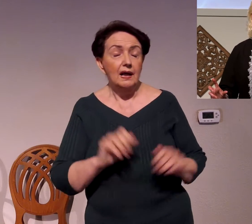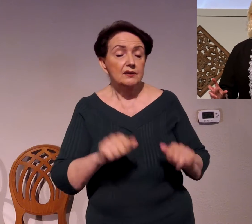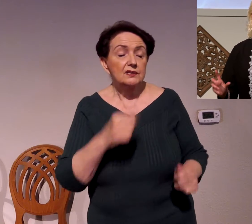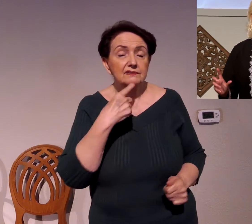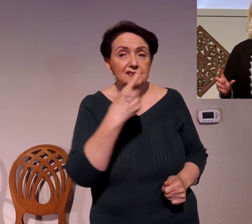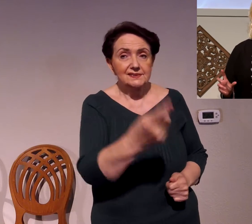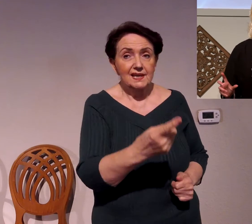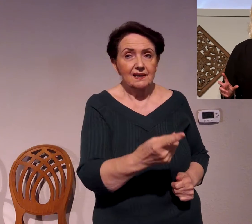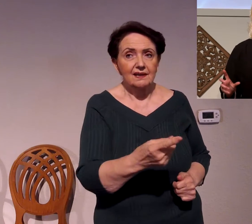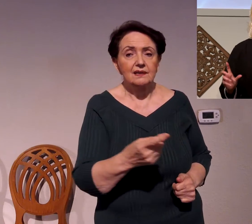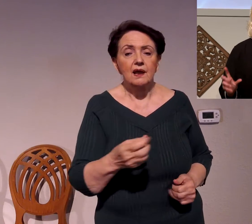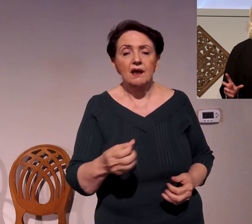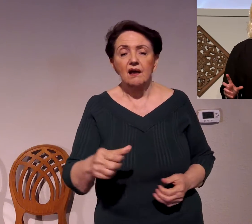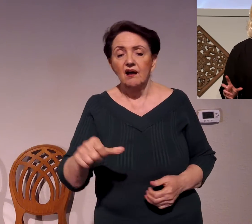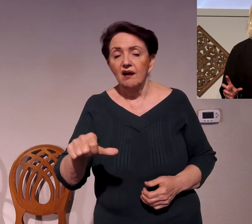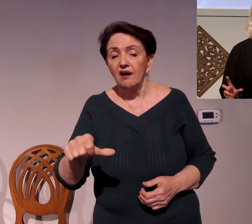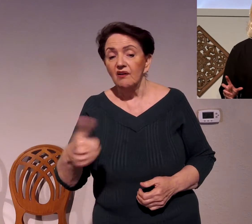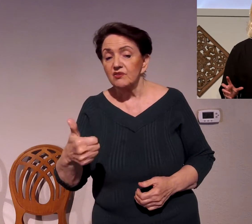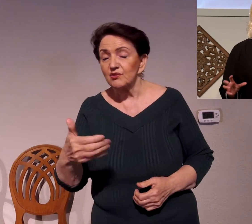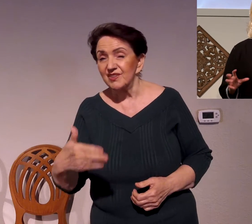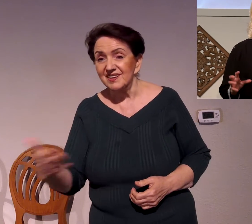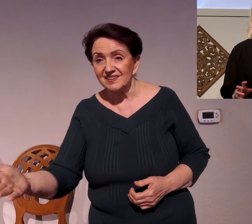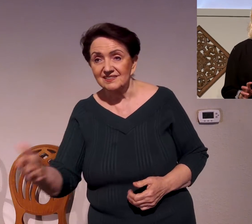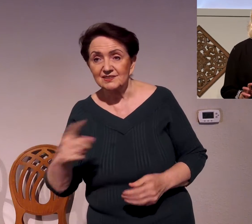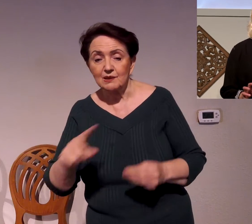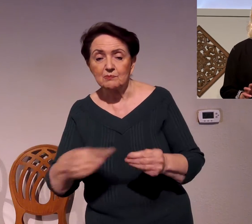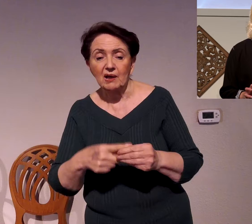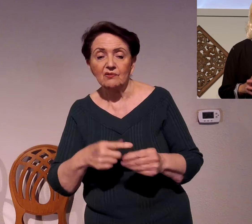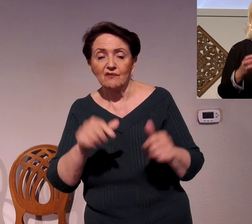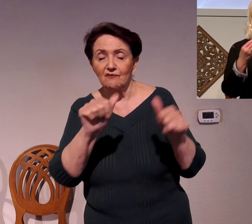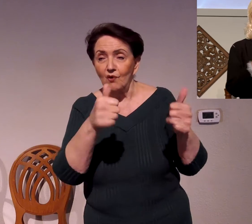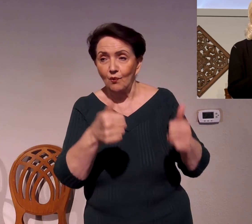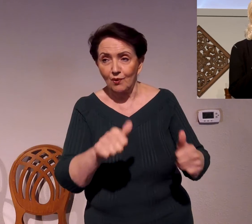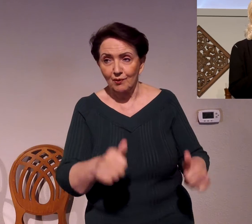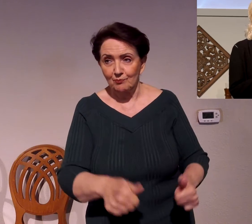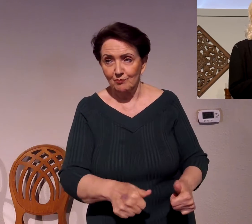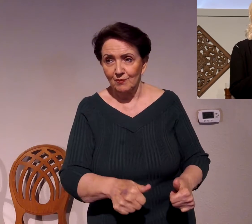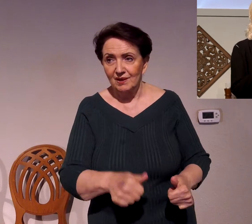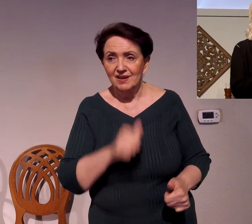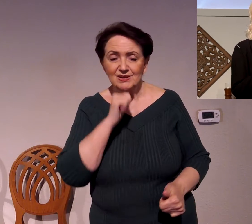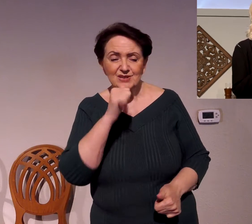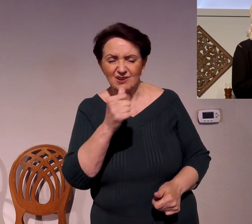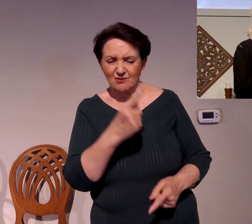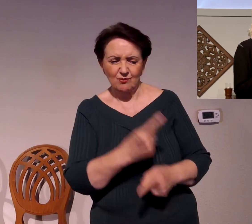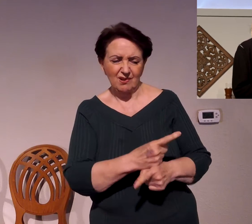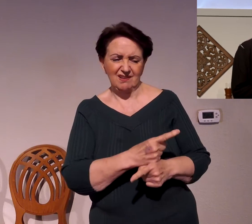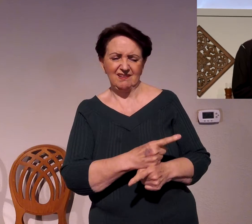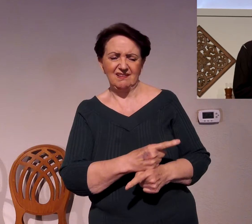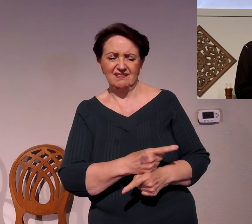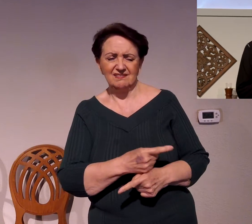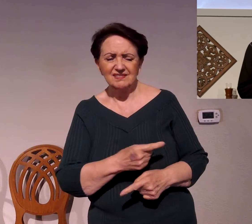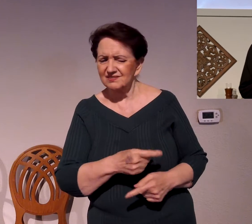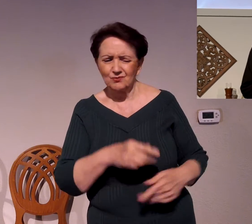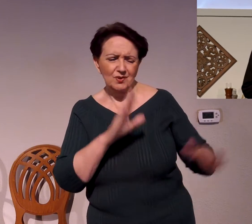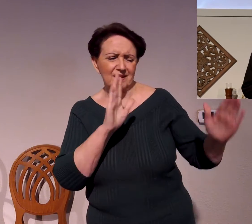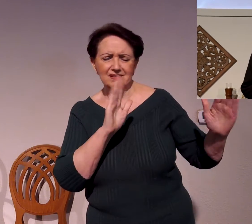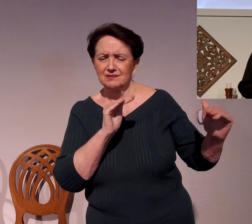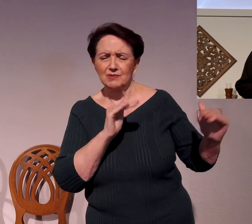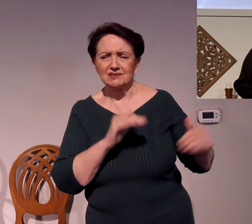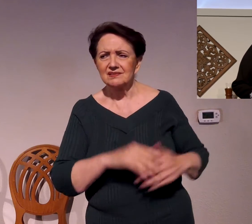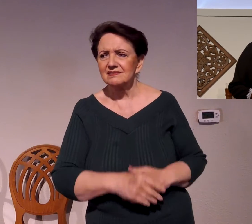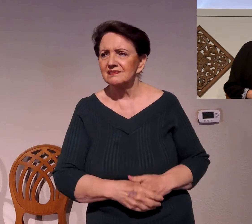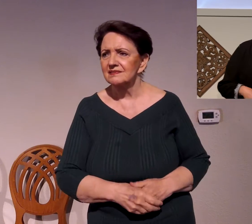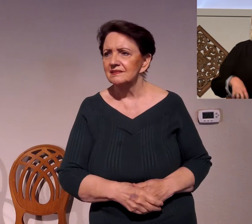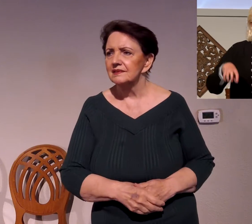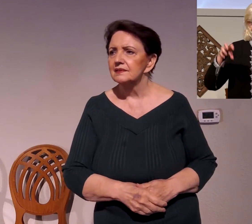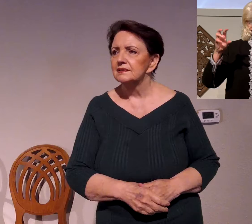said many other things about the form not being what I had anticipated.